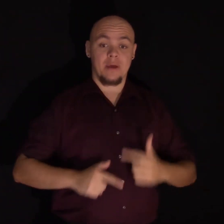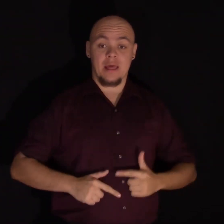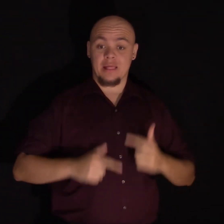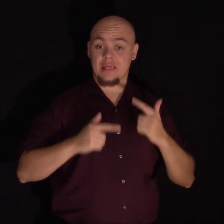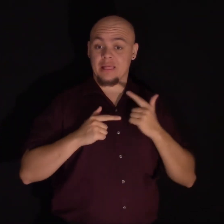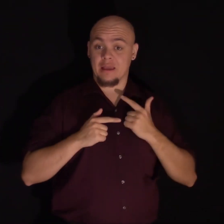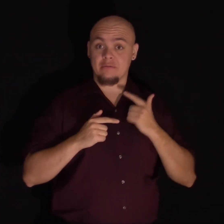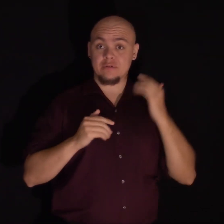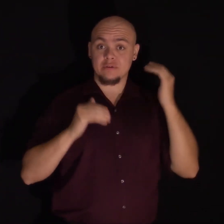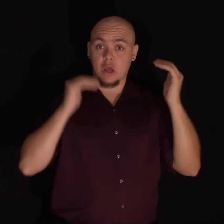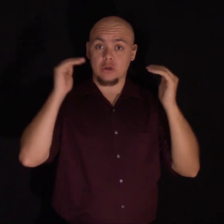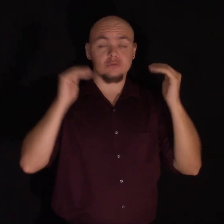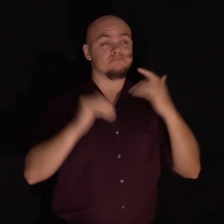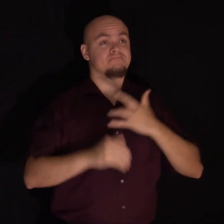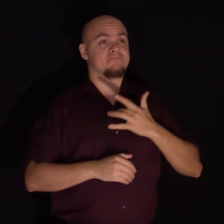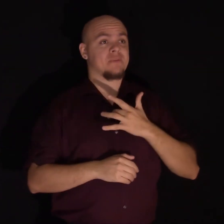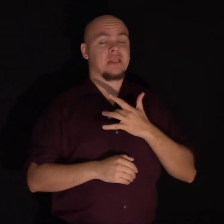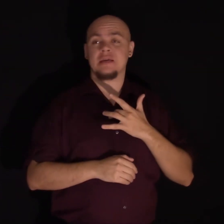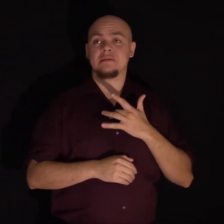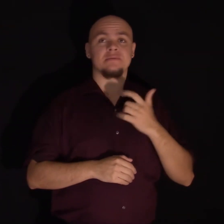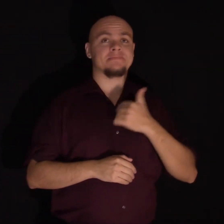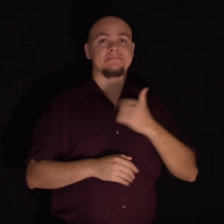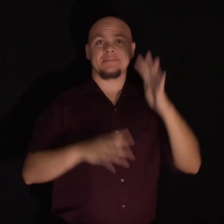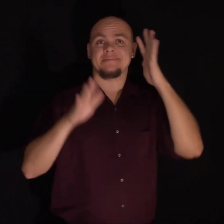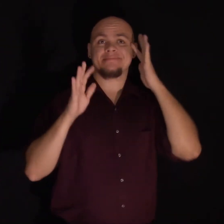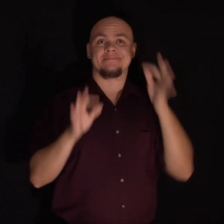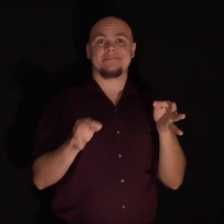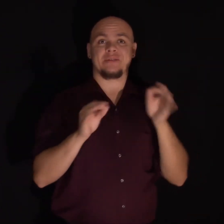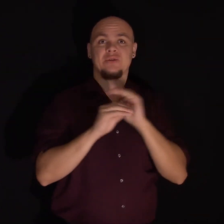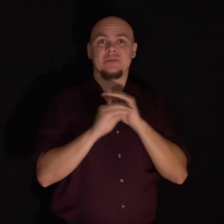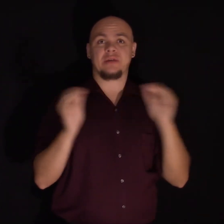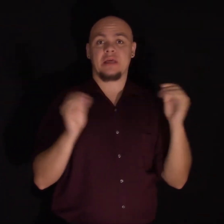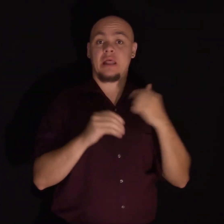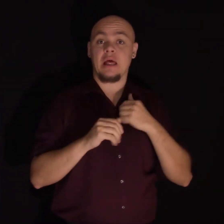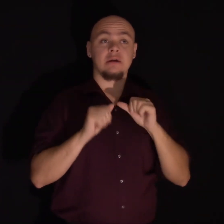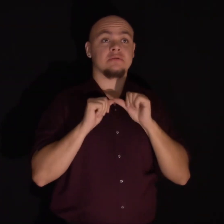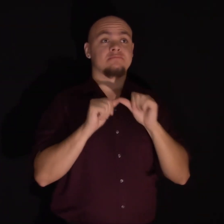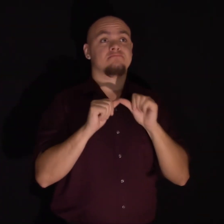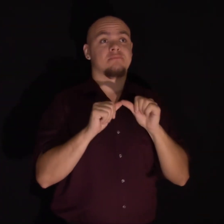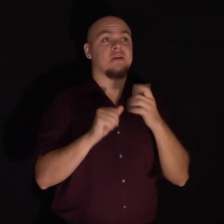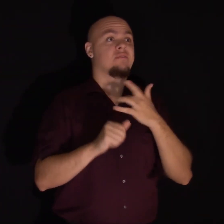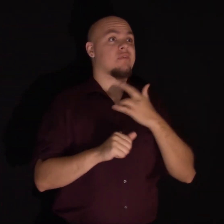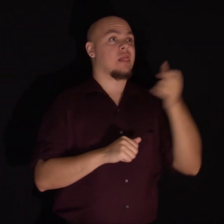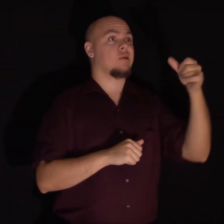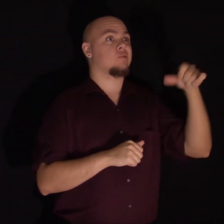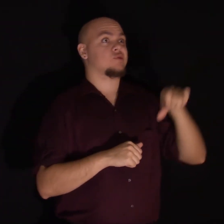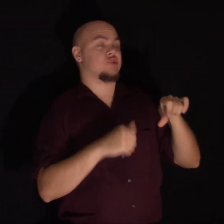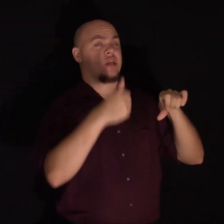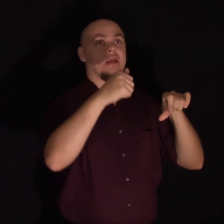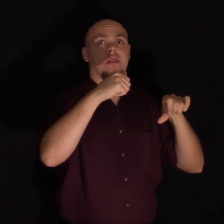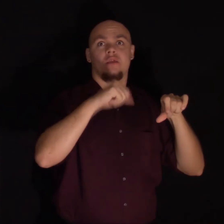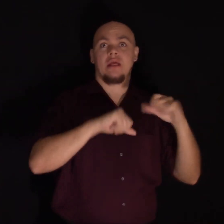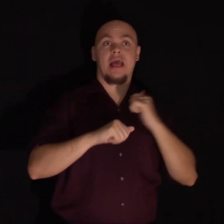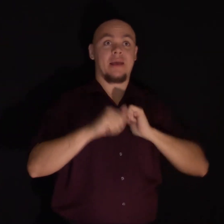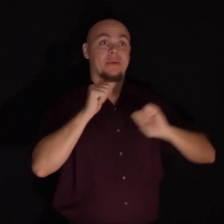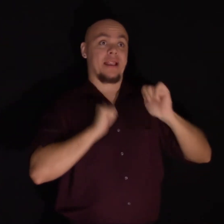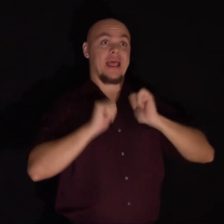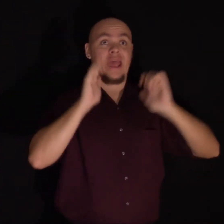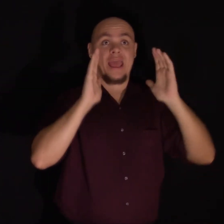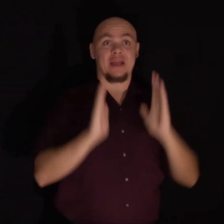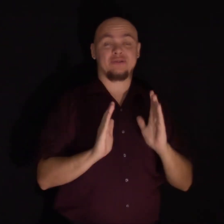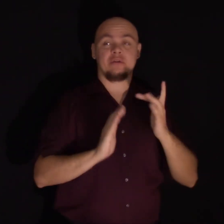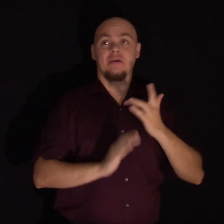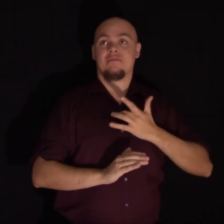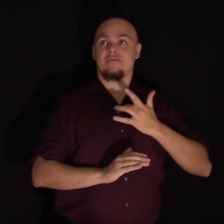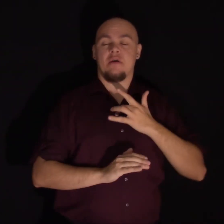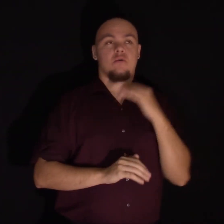life feeling like I had no choice. I lived in a constant state of rejection. I'm an actor.